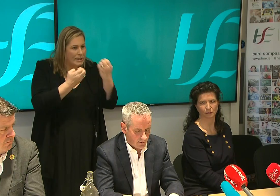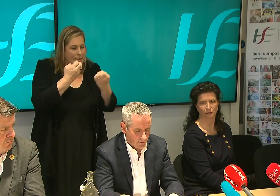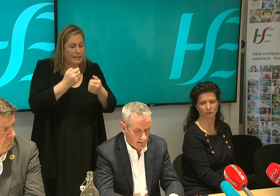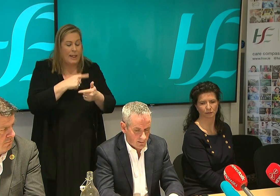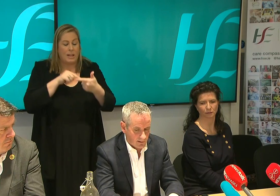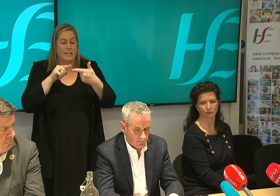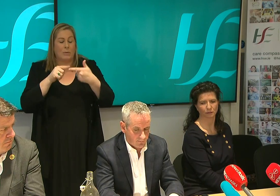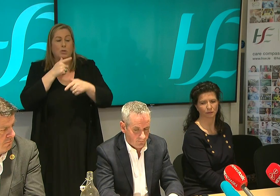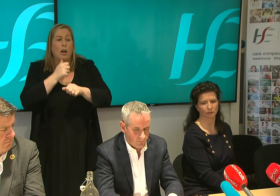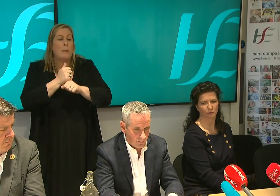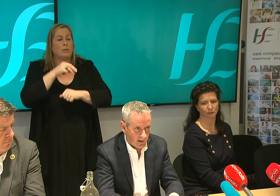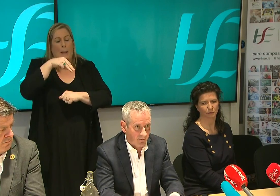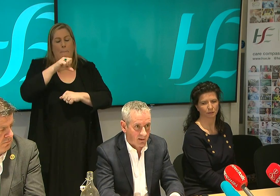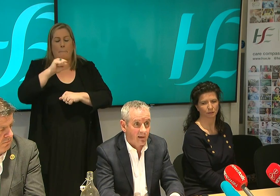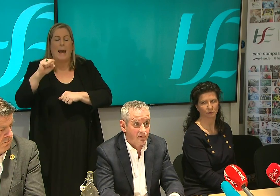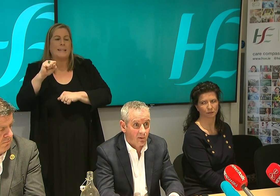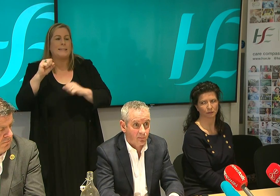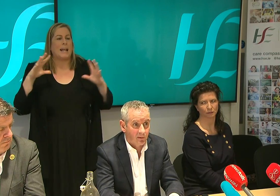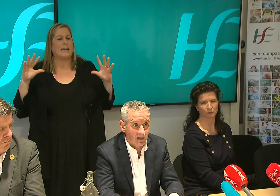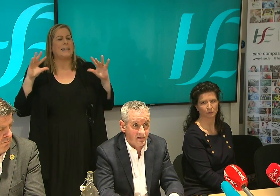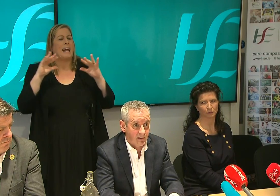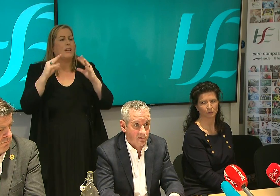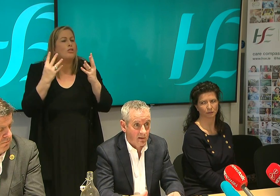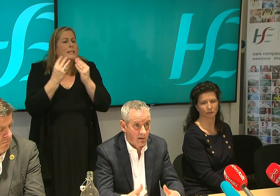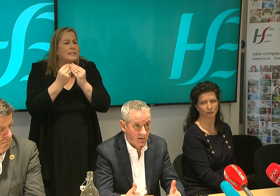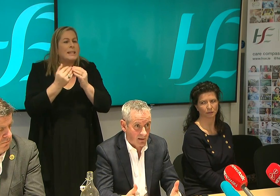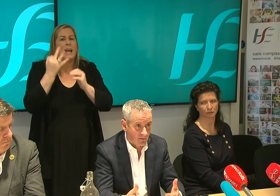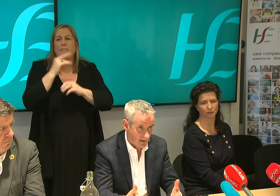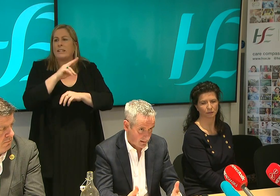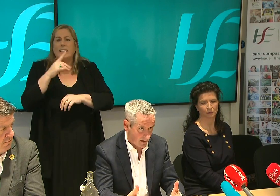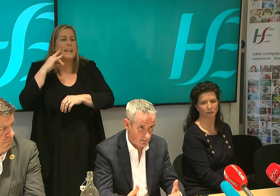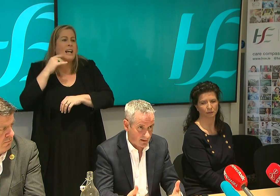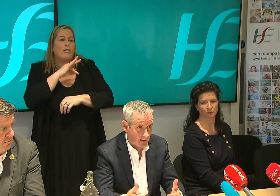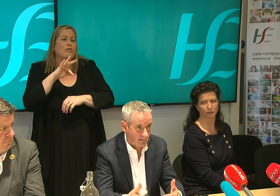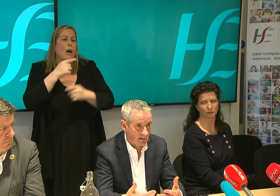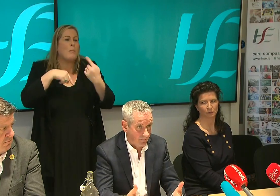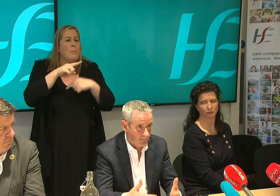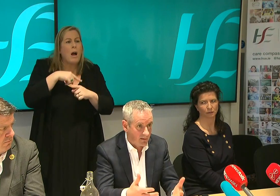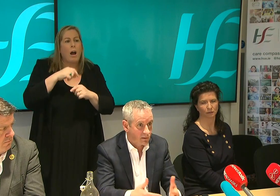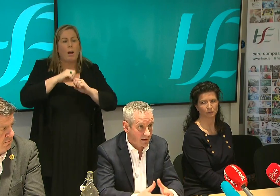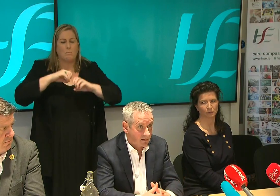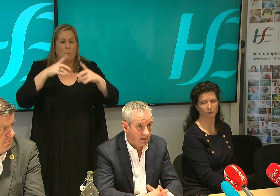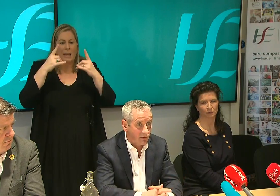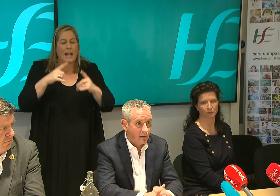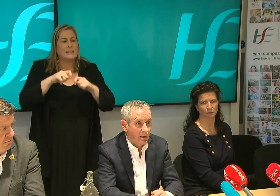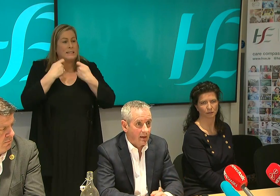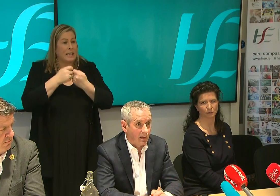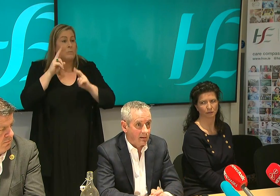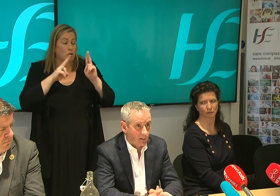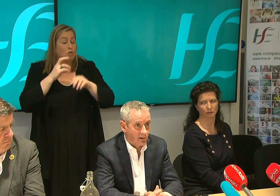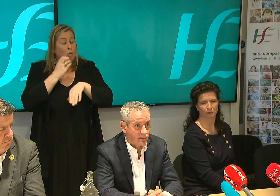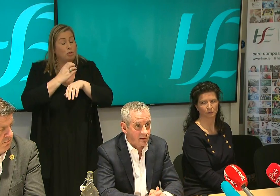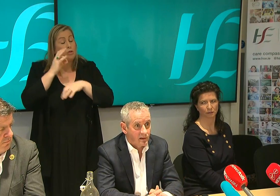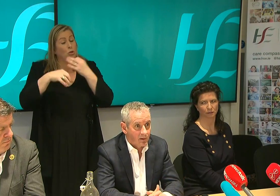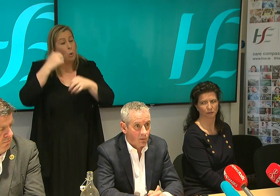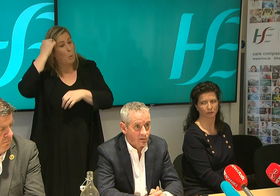gatherings document, if people haven't heard from our public health teams in terms of cancellation of mass gatherings, it should still continue.